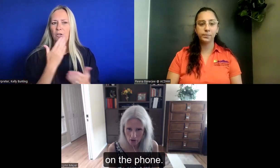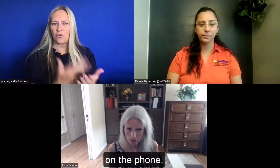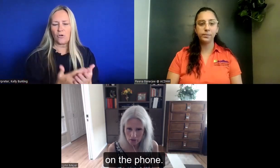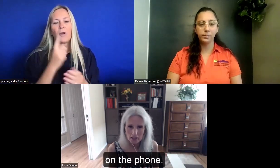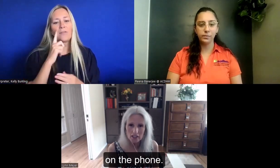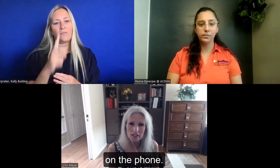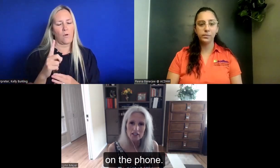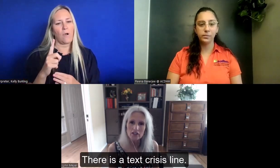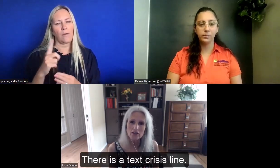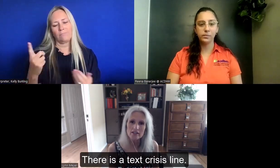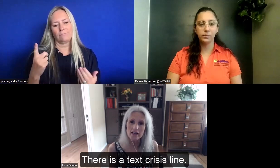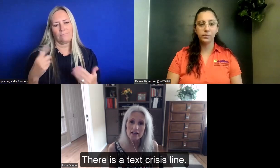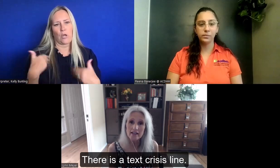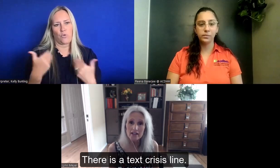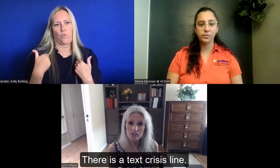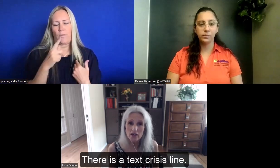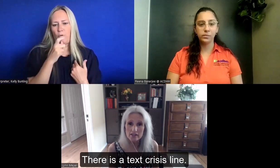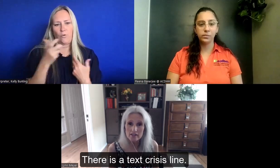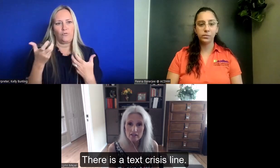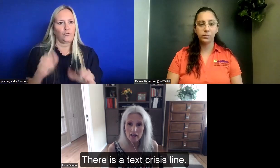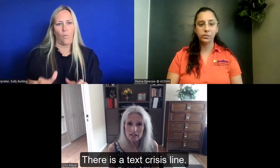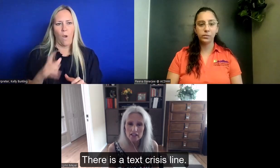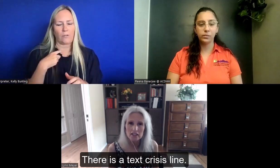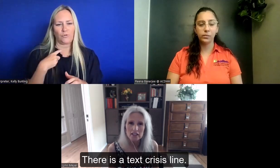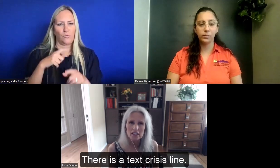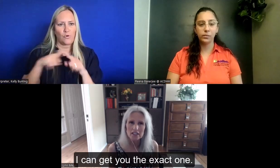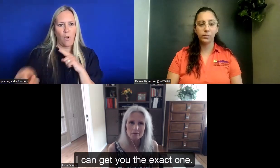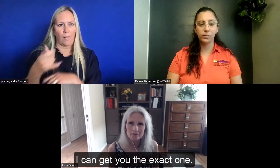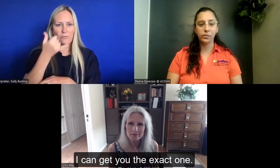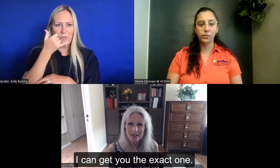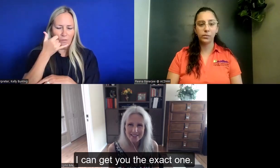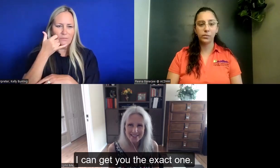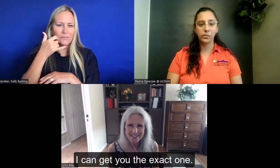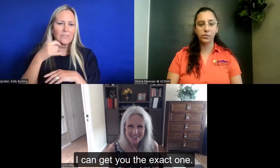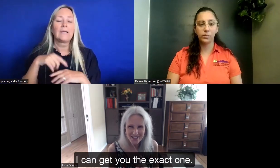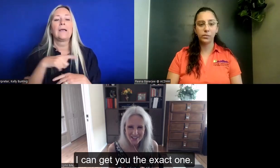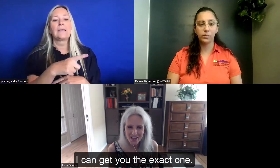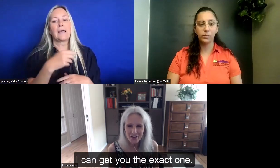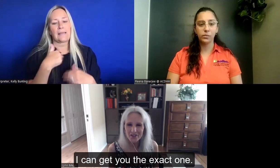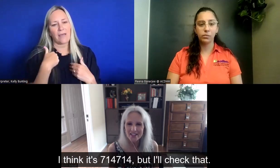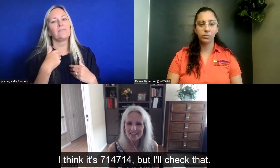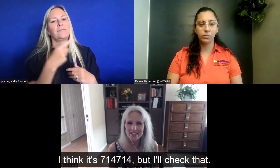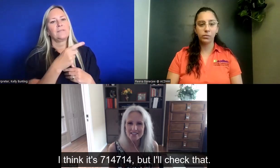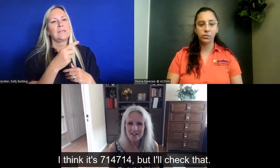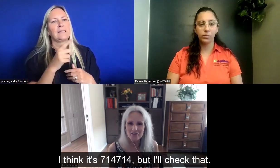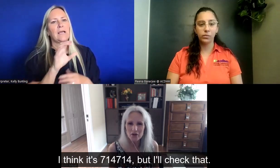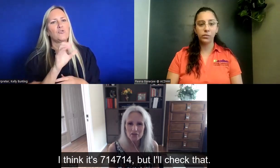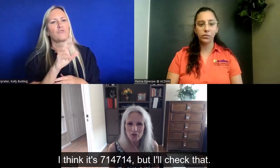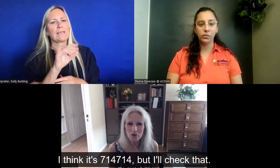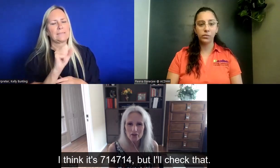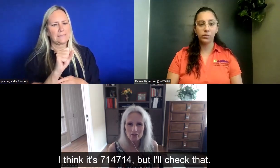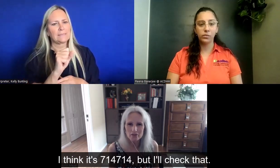on the phone, there is a text crisis line. I get to the exact one. I think it's